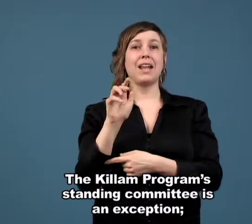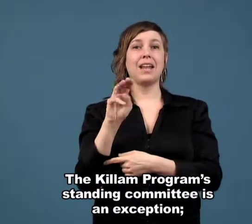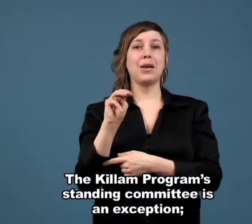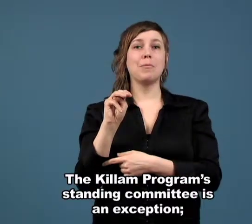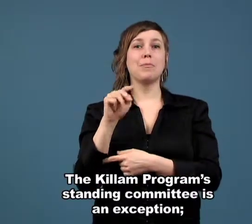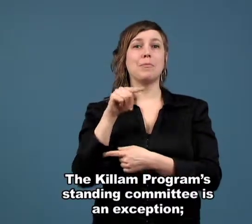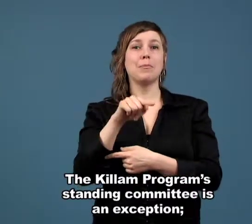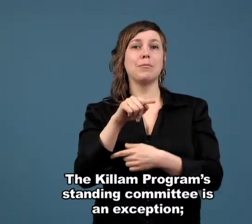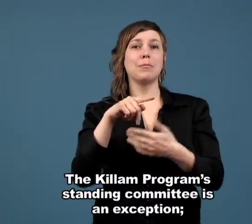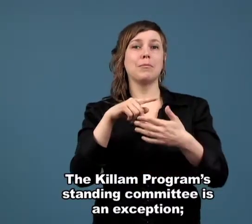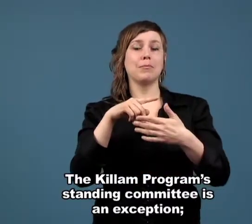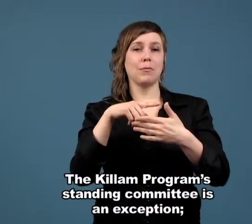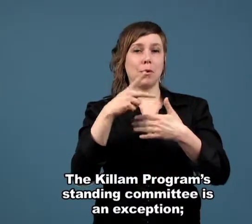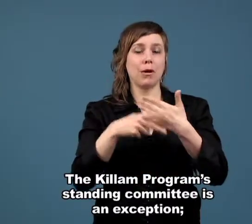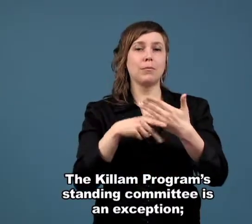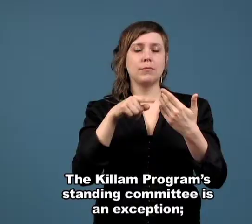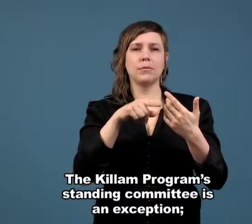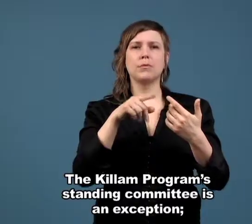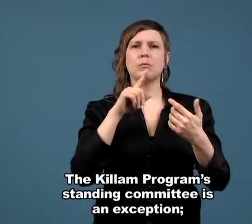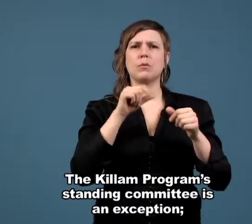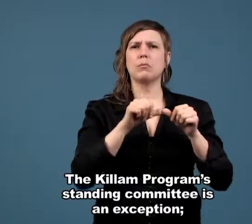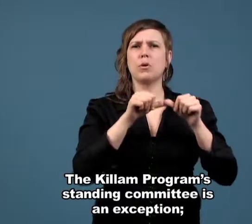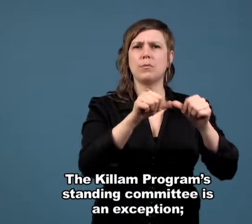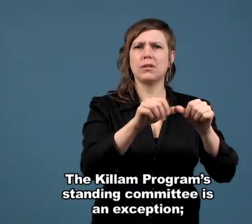The Killam Program Standing Committee is an exception.